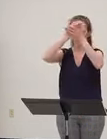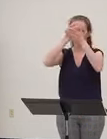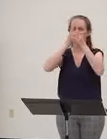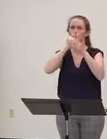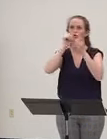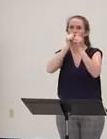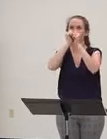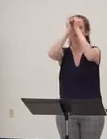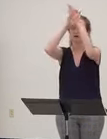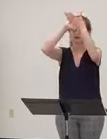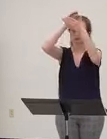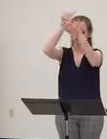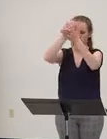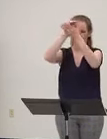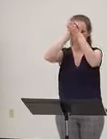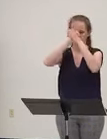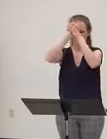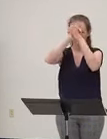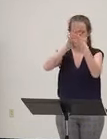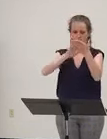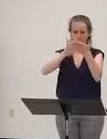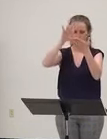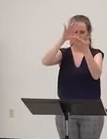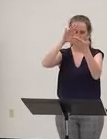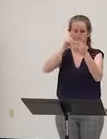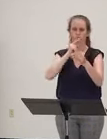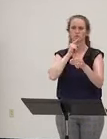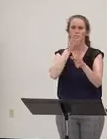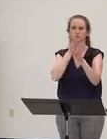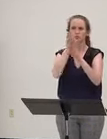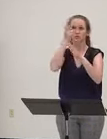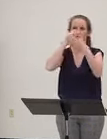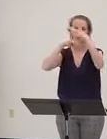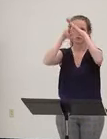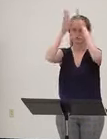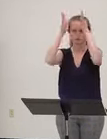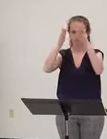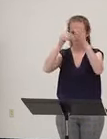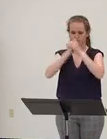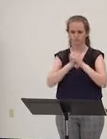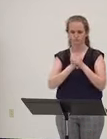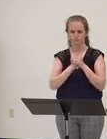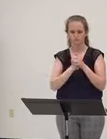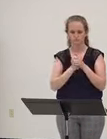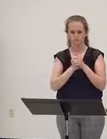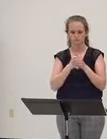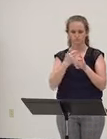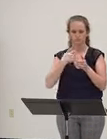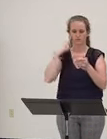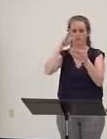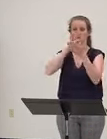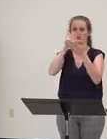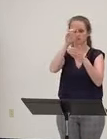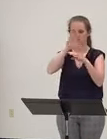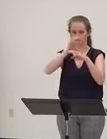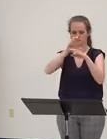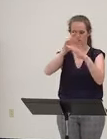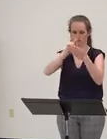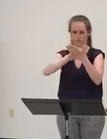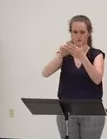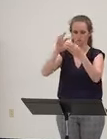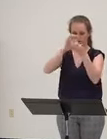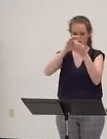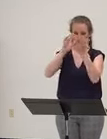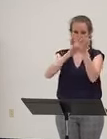Son, who with the Father and the Son is adored and glorified, who has spoken through the prophets. I believe